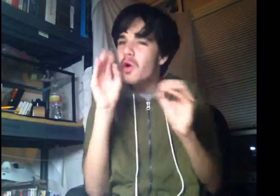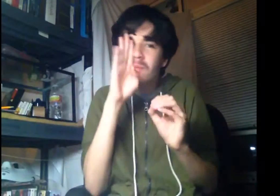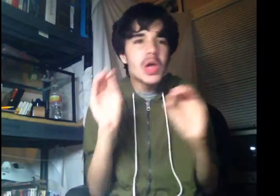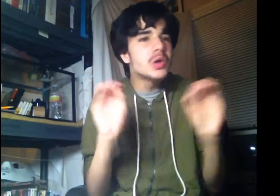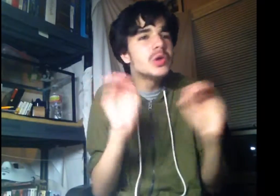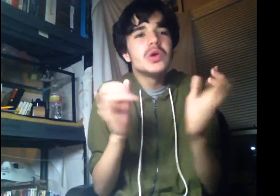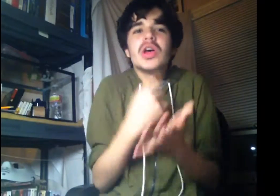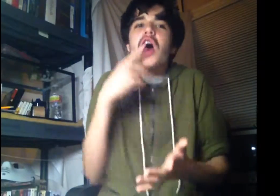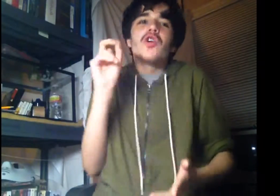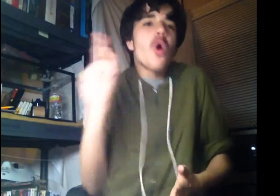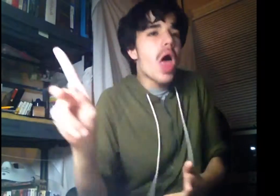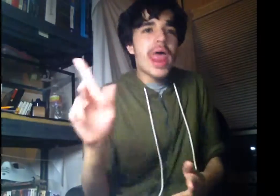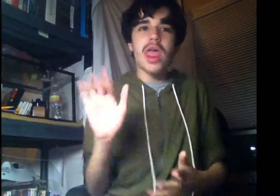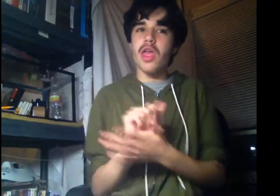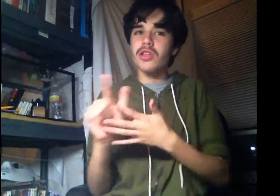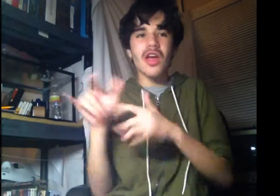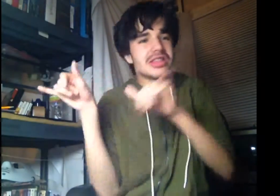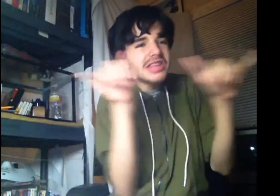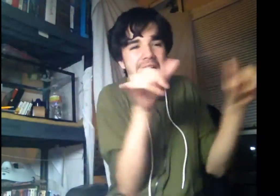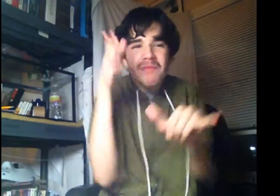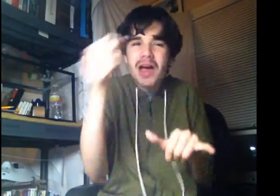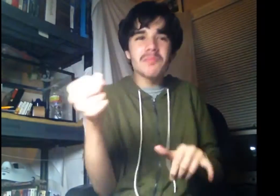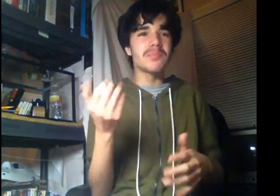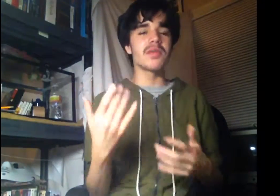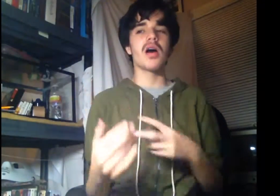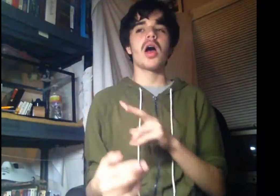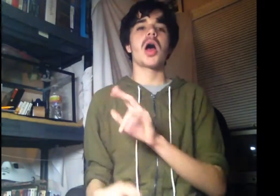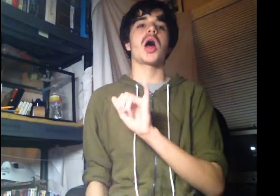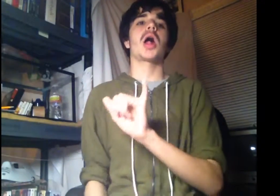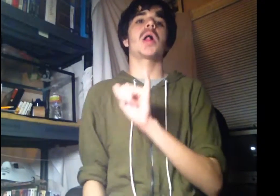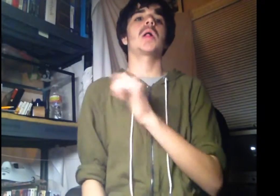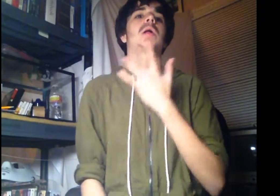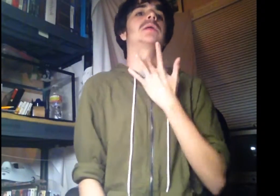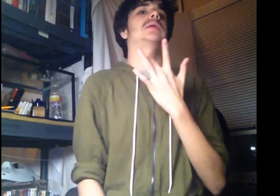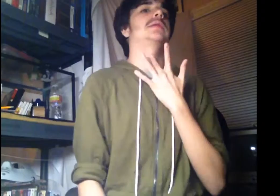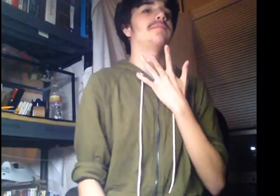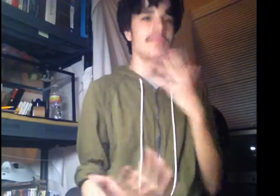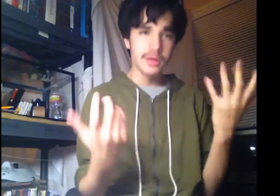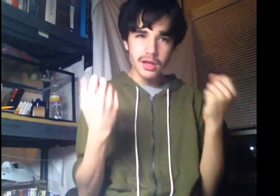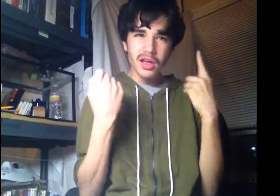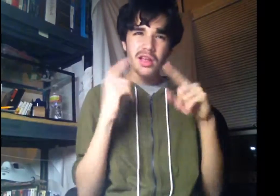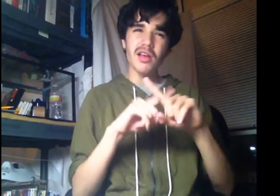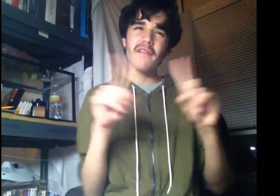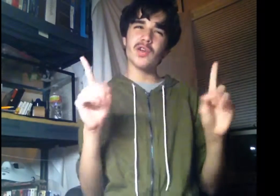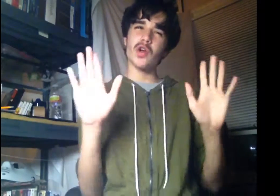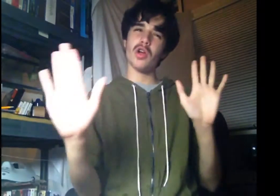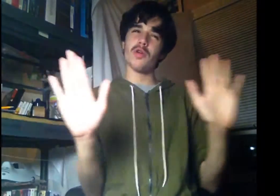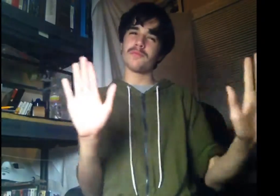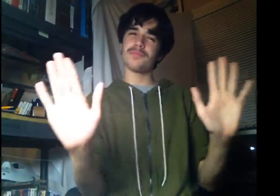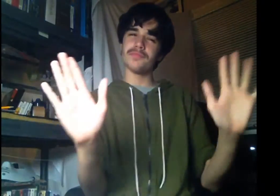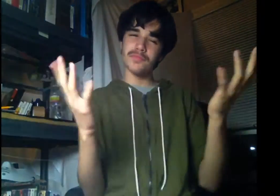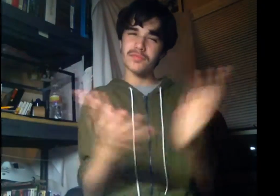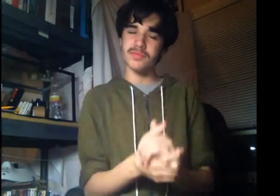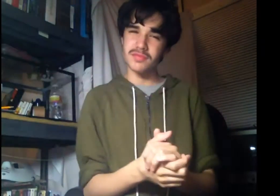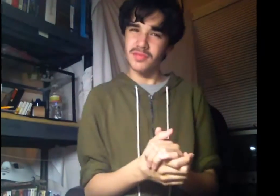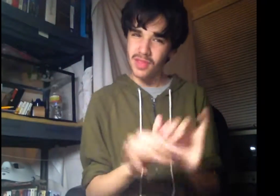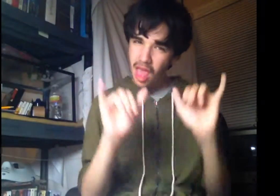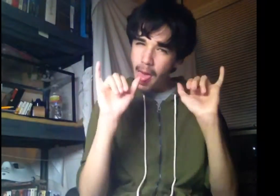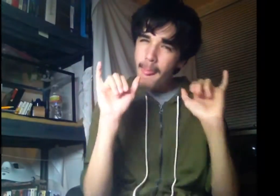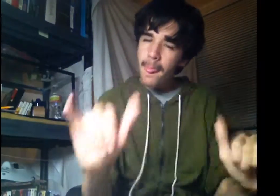I'm not up here alone. I'm up here with all of my friends and family who support me and help me make what we make. Everybody, many of you